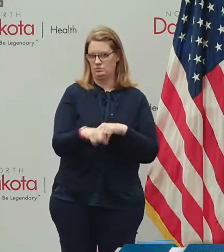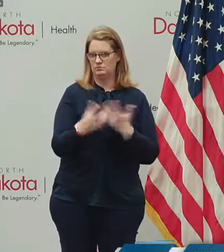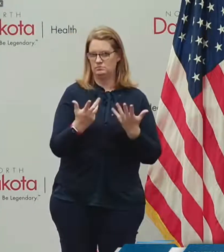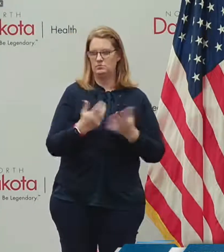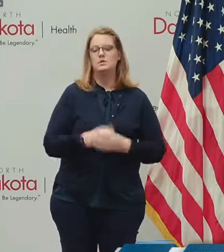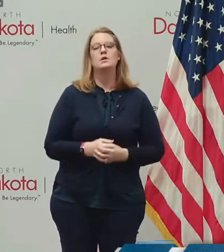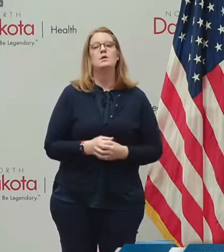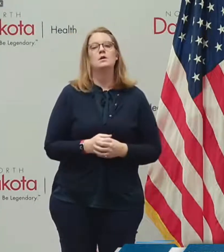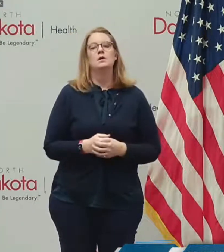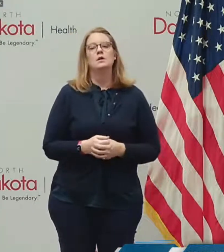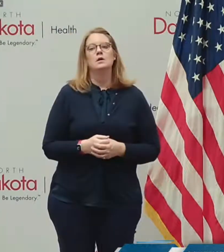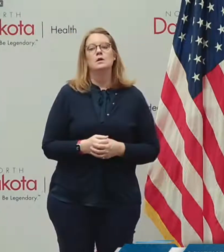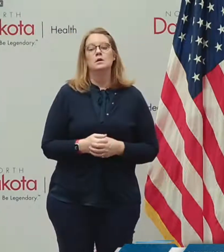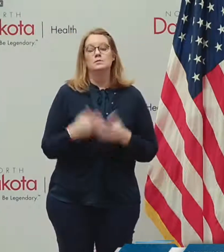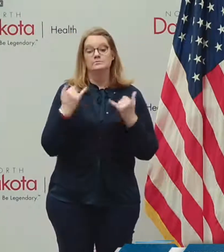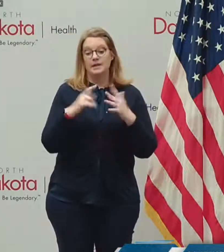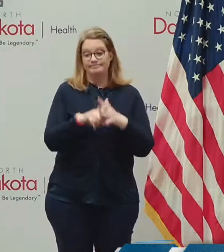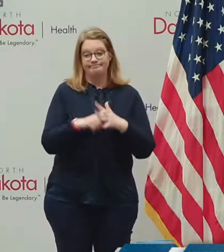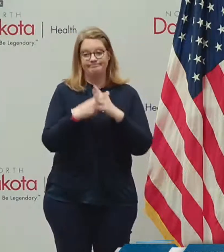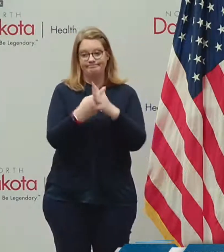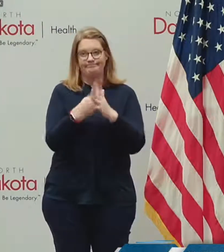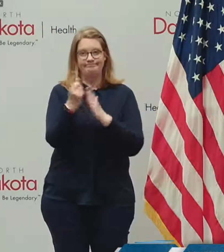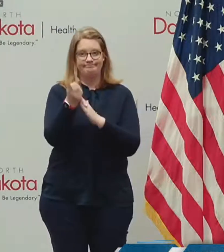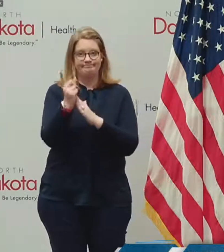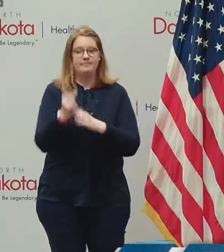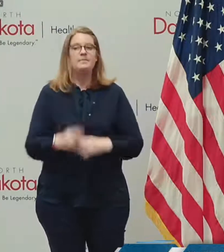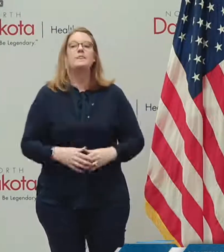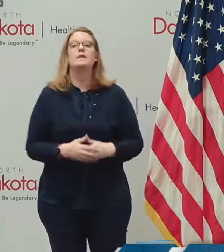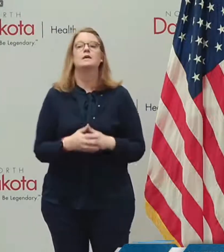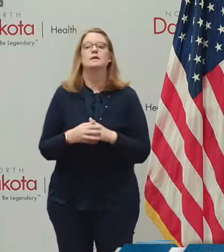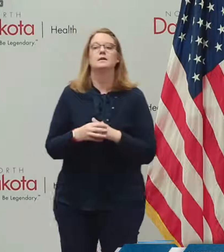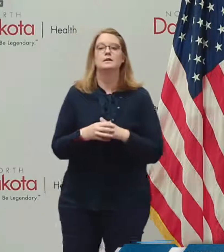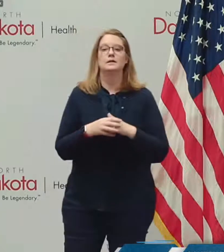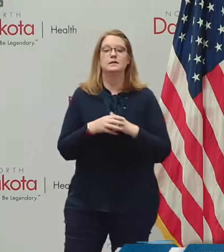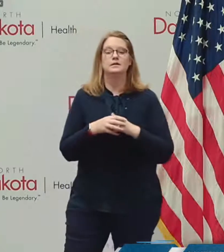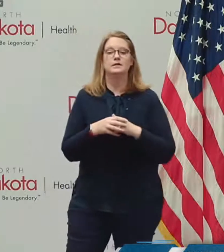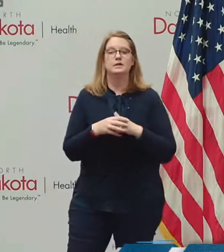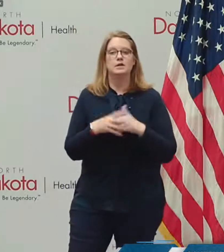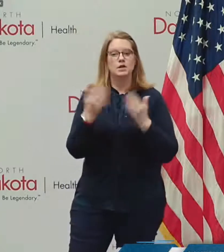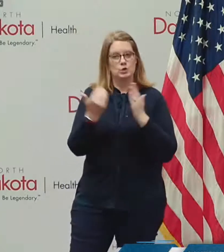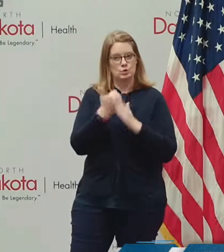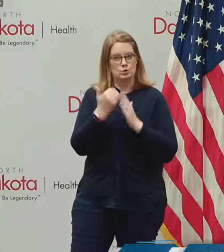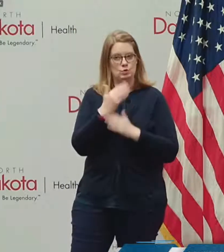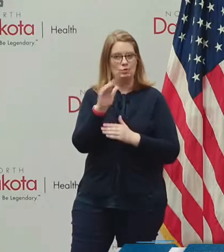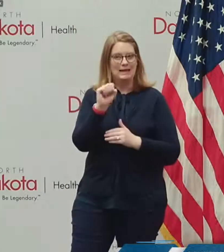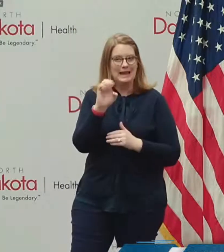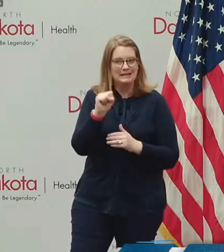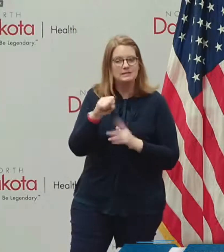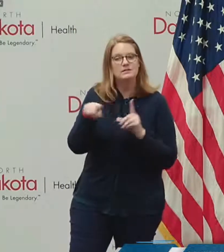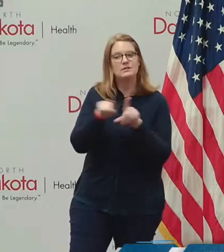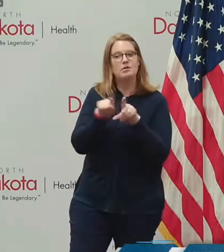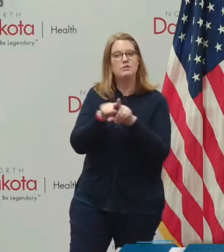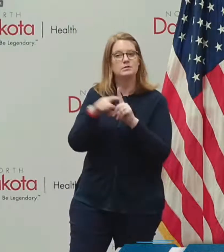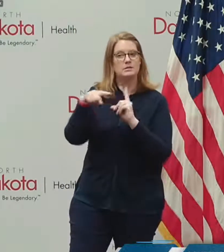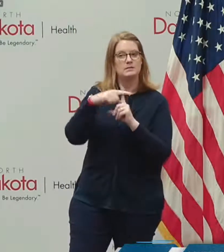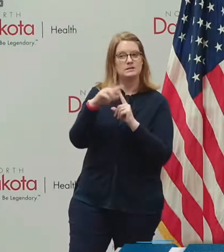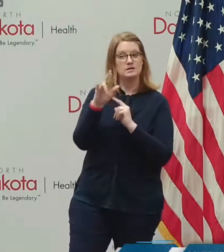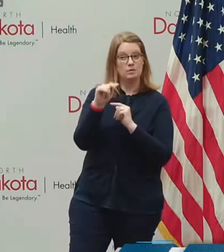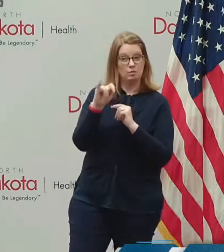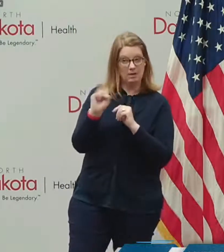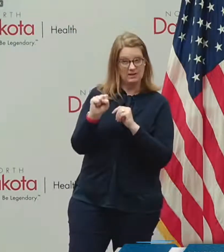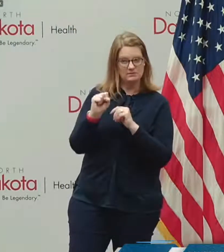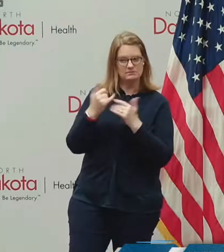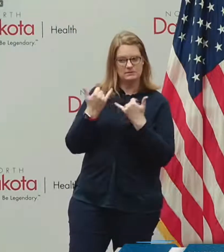For questions, let's jump right in. We know that new cases and positivity rates are still moving in the